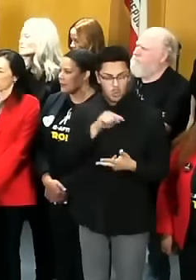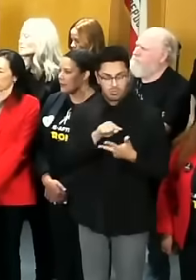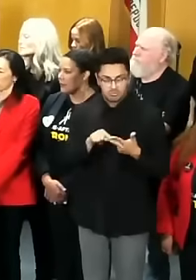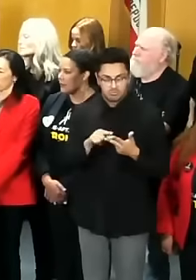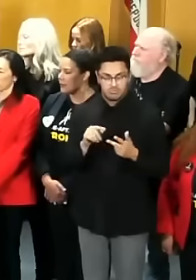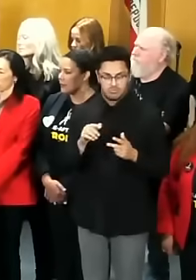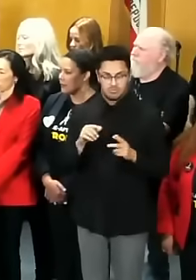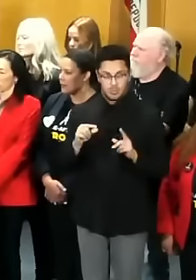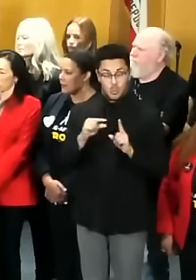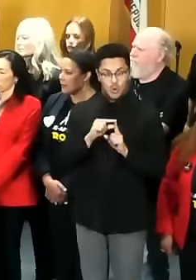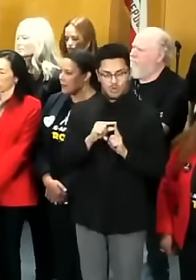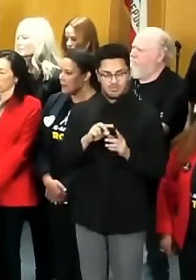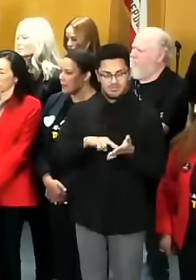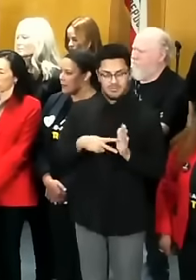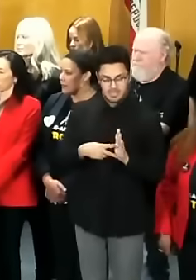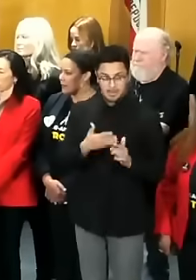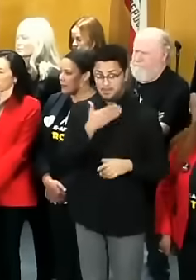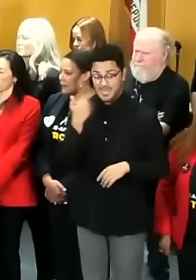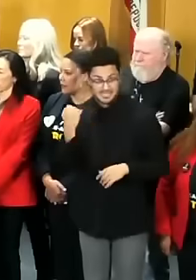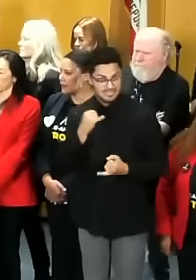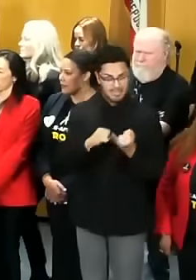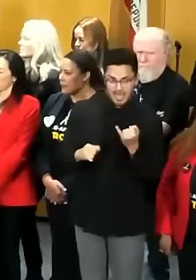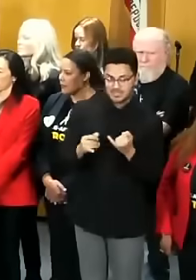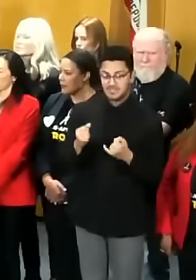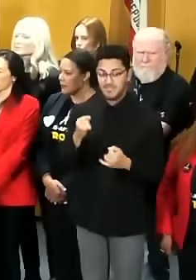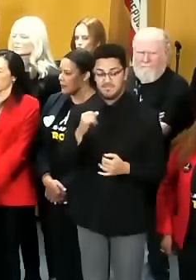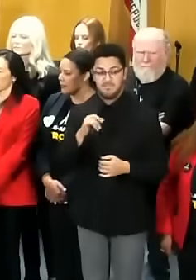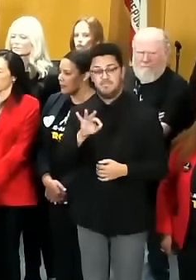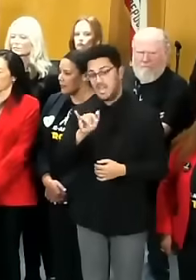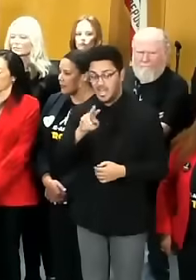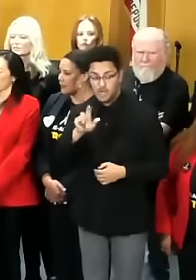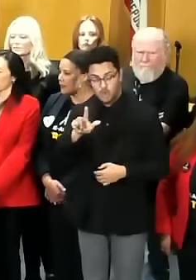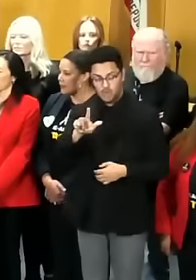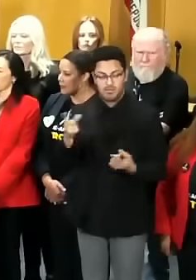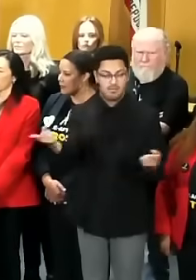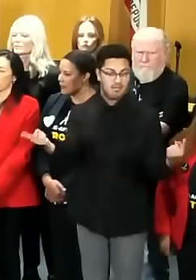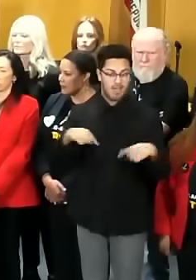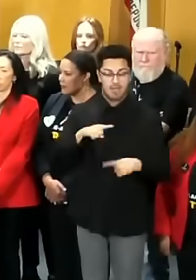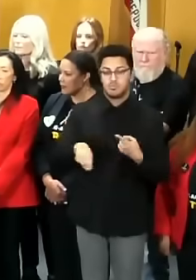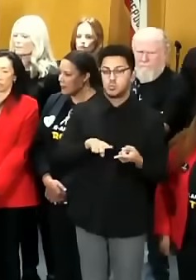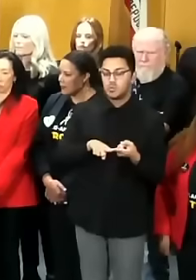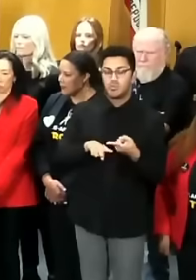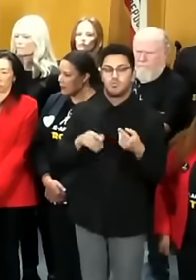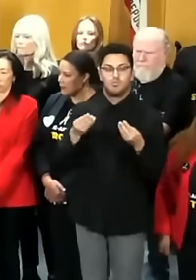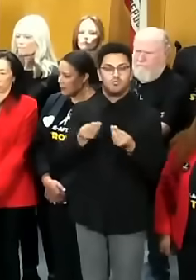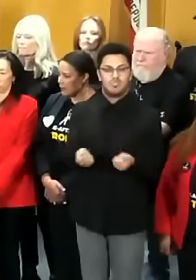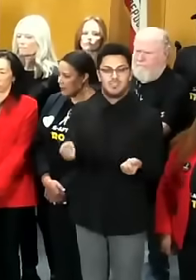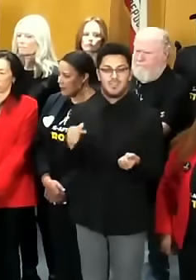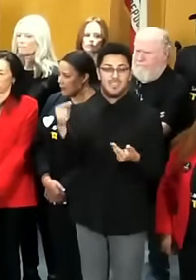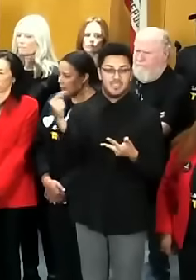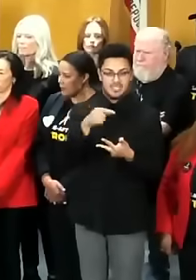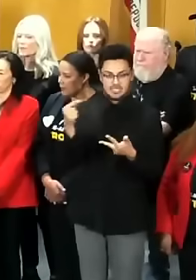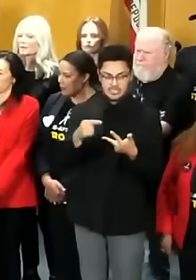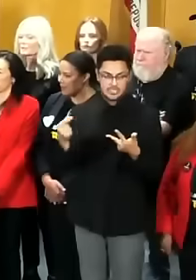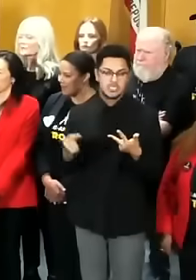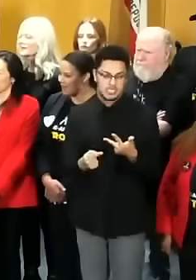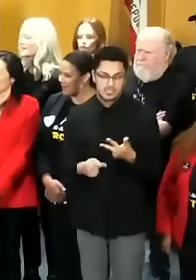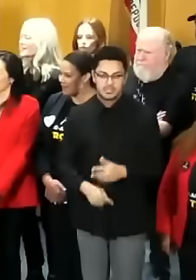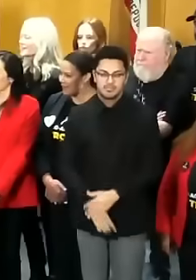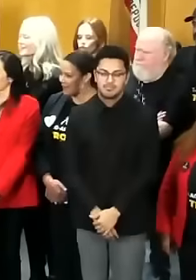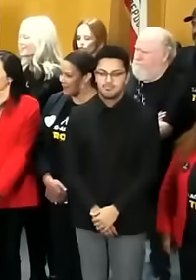words mean, but best, last, final comes when we resolve this, that, and the other.